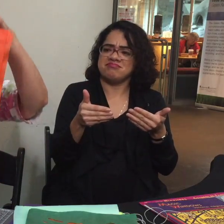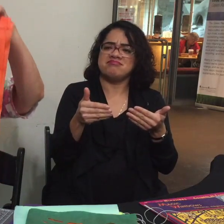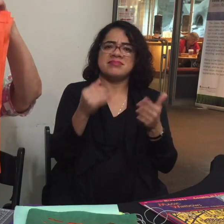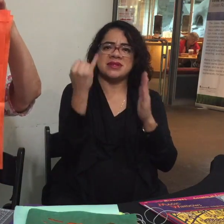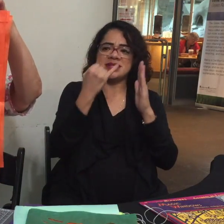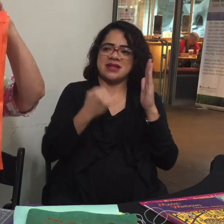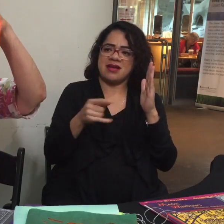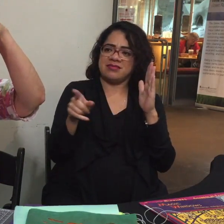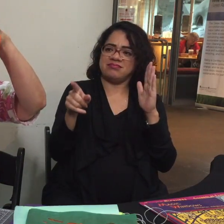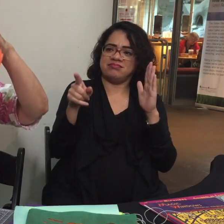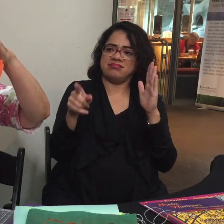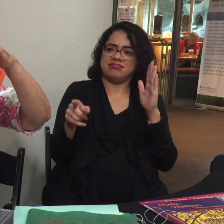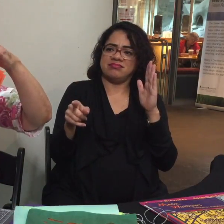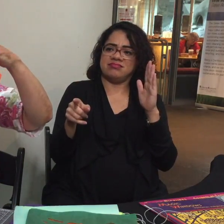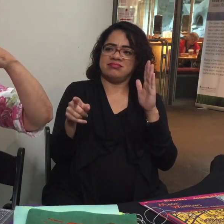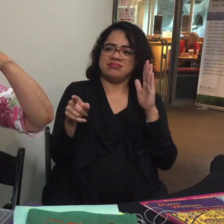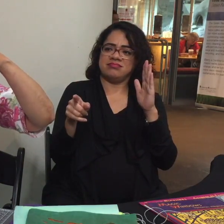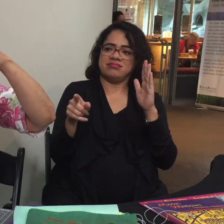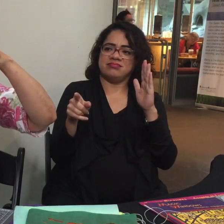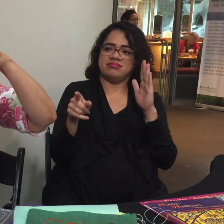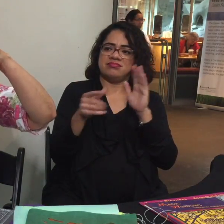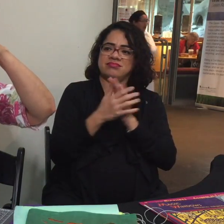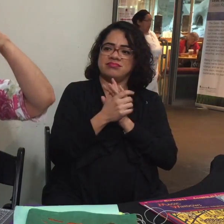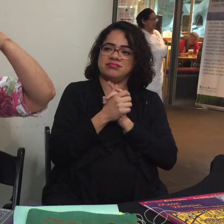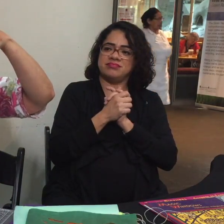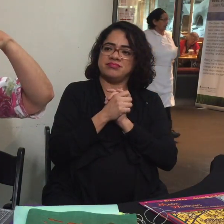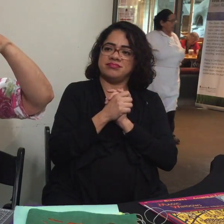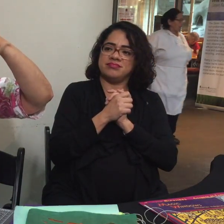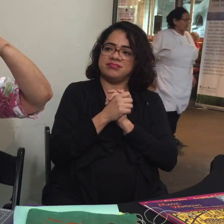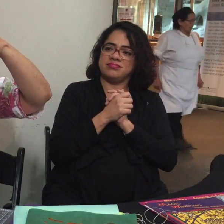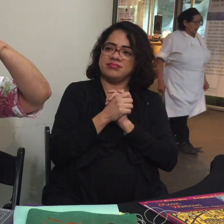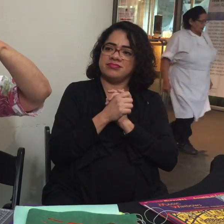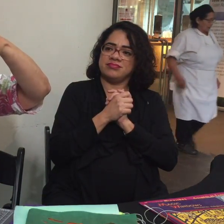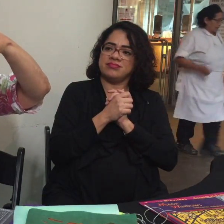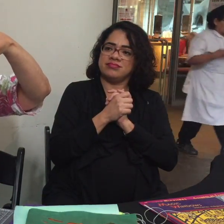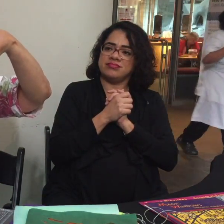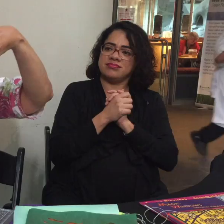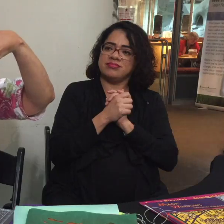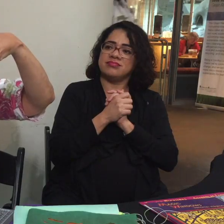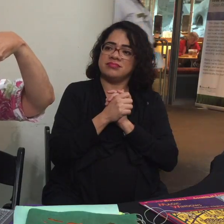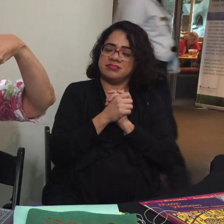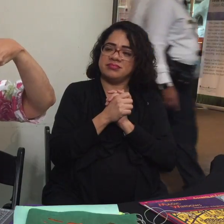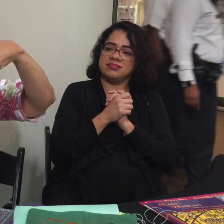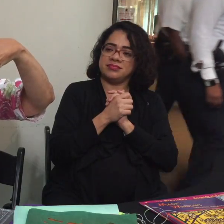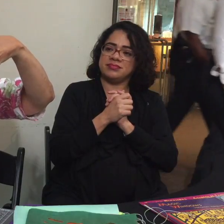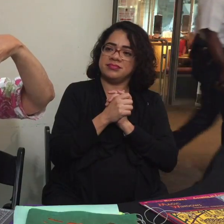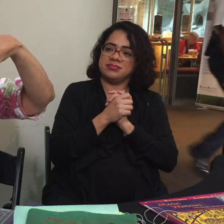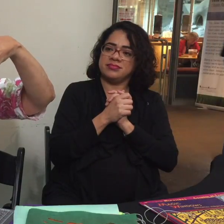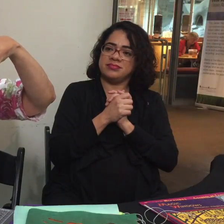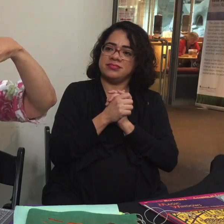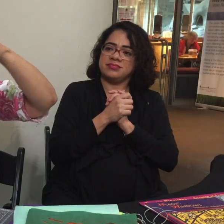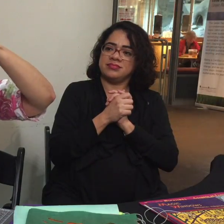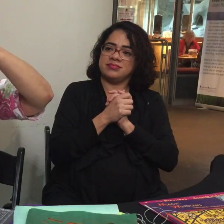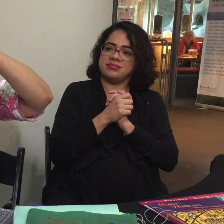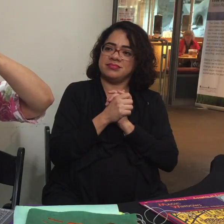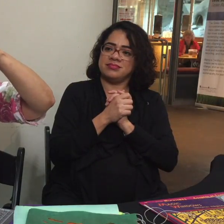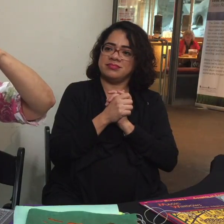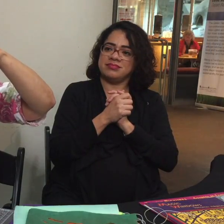this far. I'm going to fold it again and again. And then a couple more times. Fold it